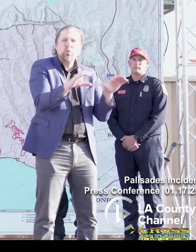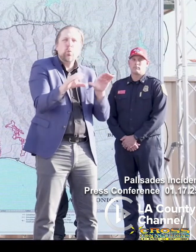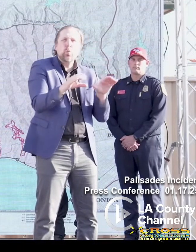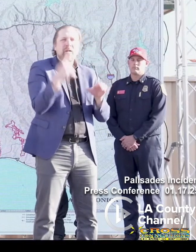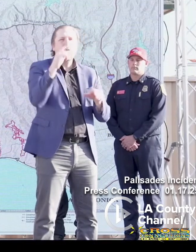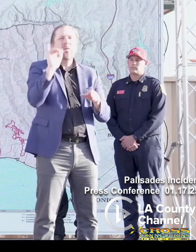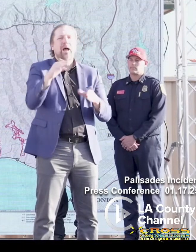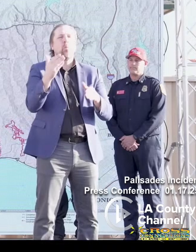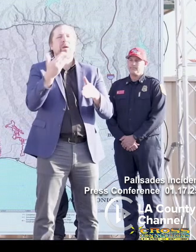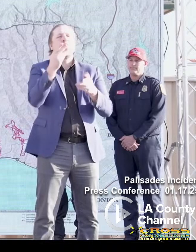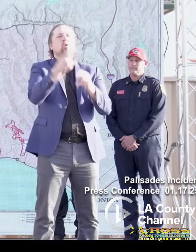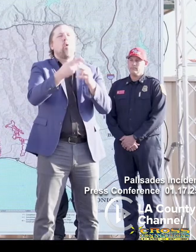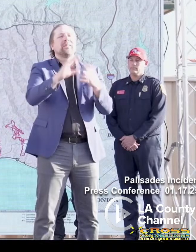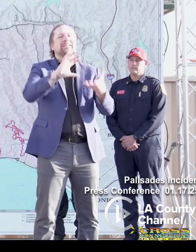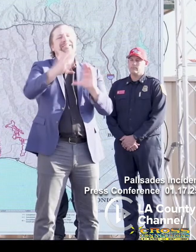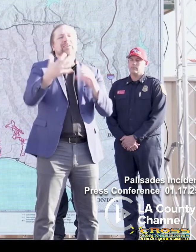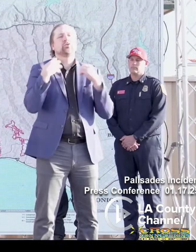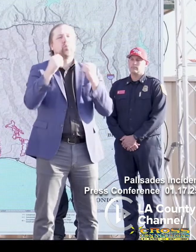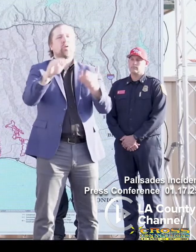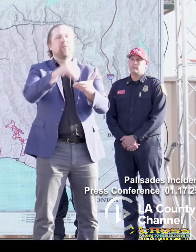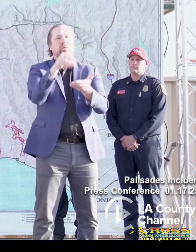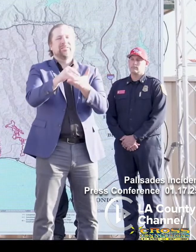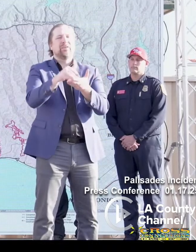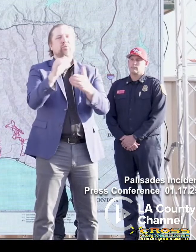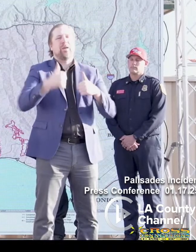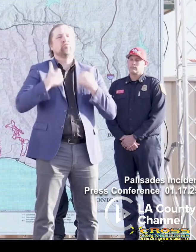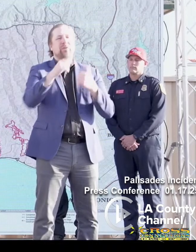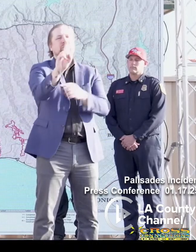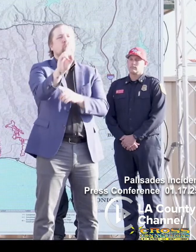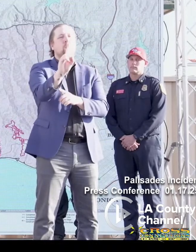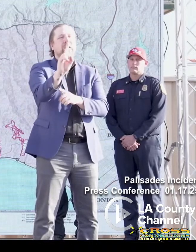the Disaster Recovery Center located at